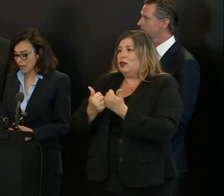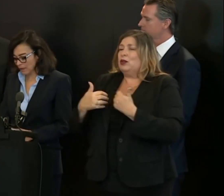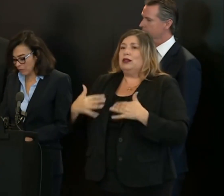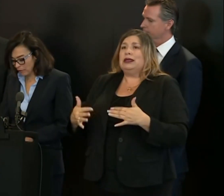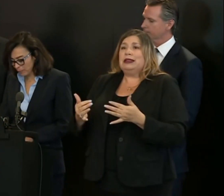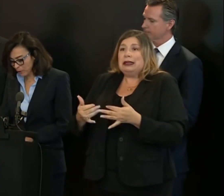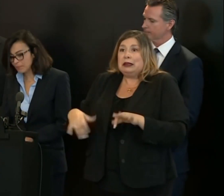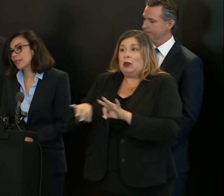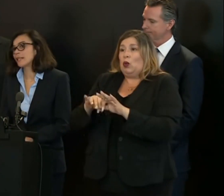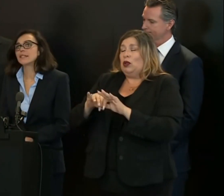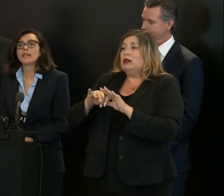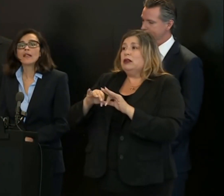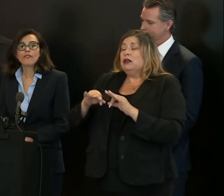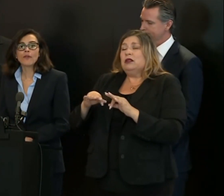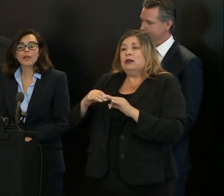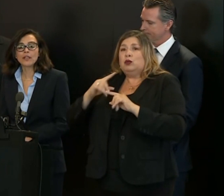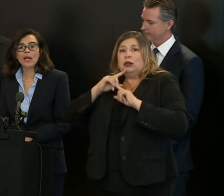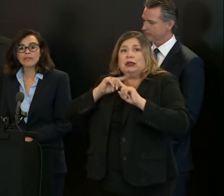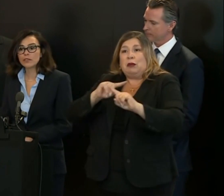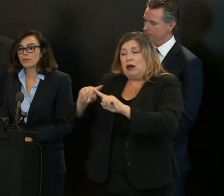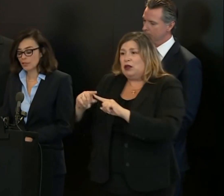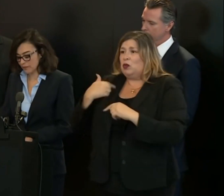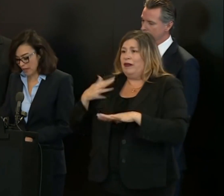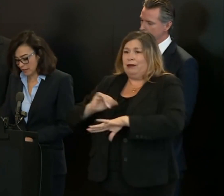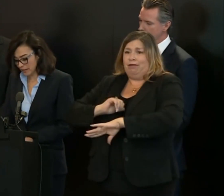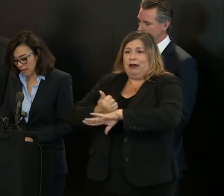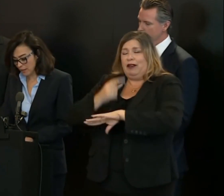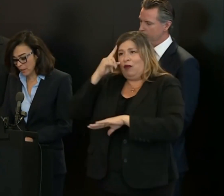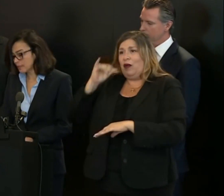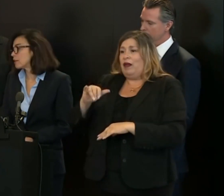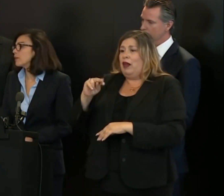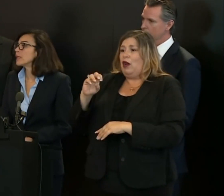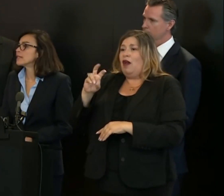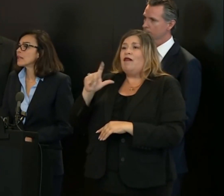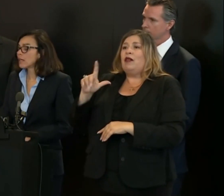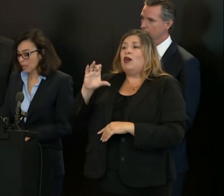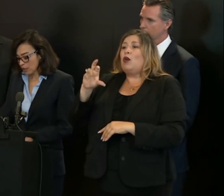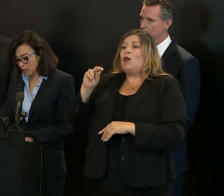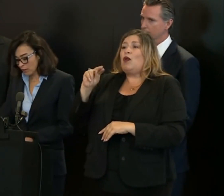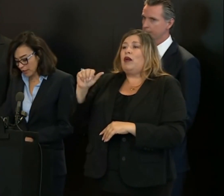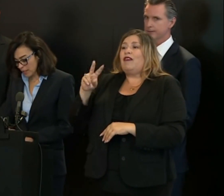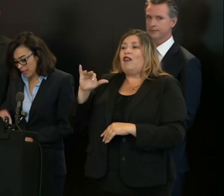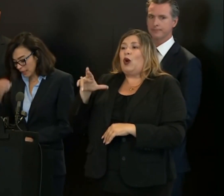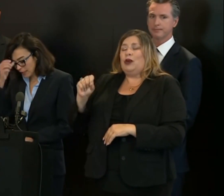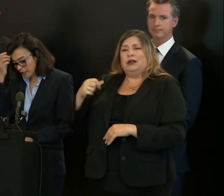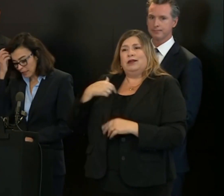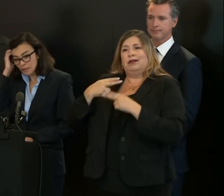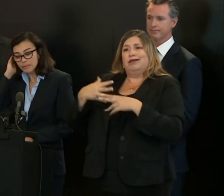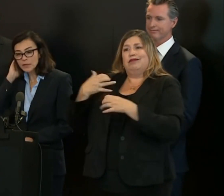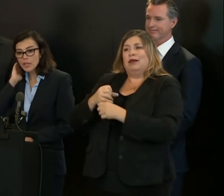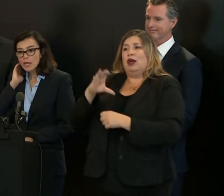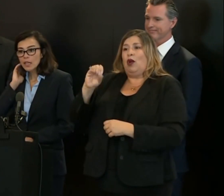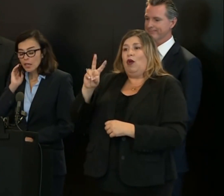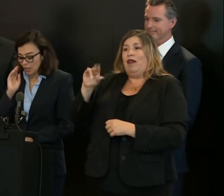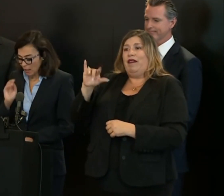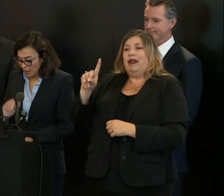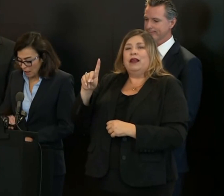response that we've put in place for novel coronavirus, otherwise known as COVID-19.